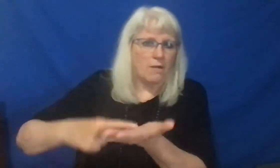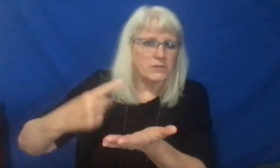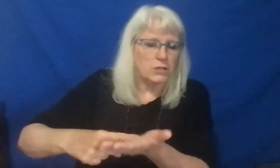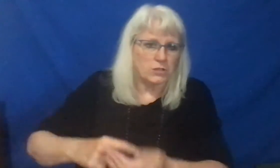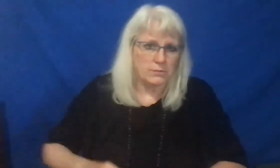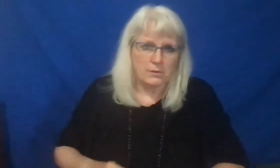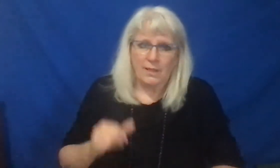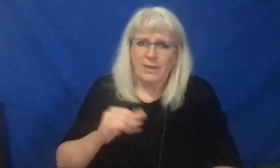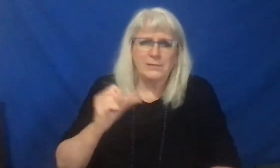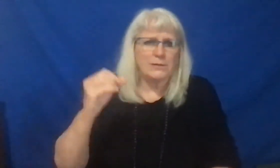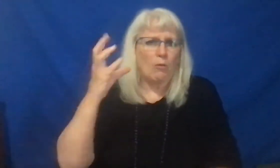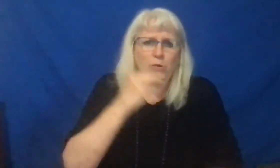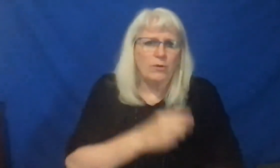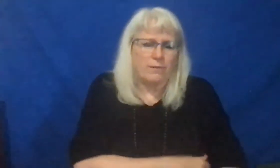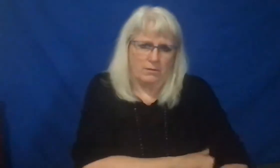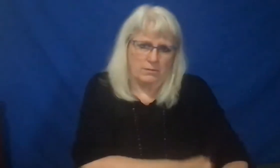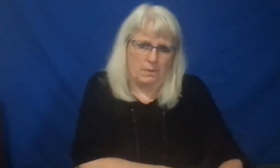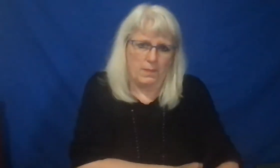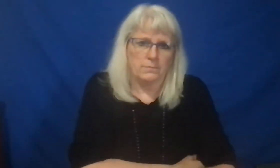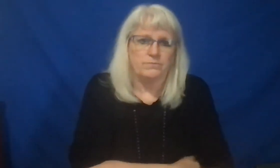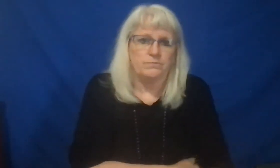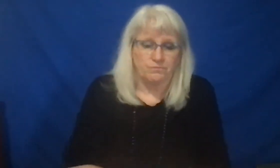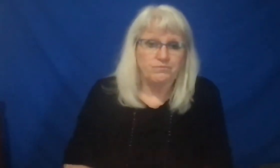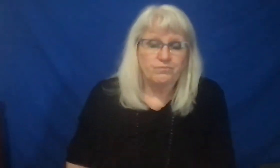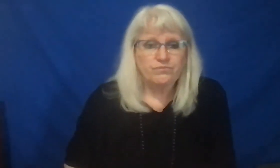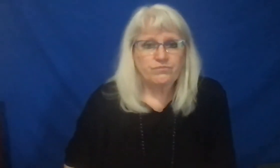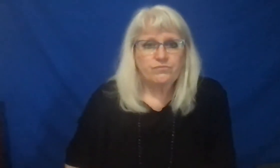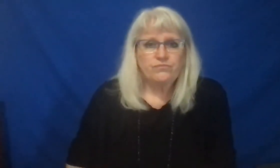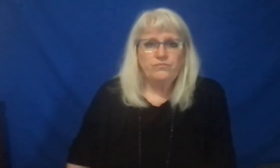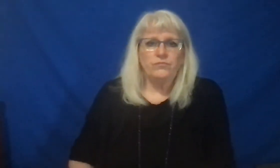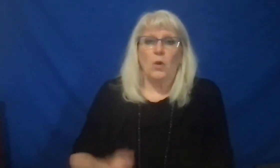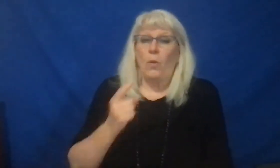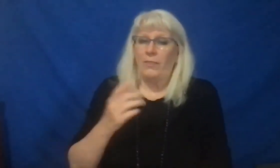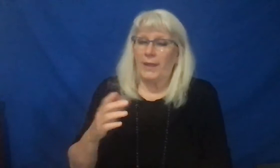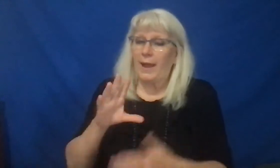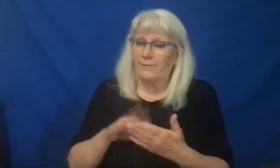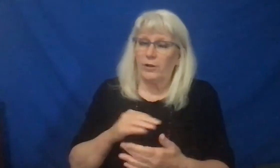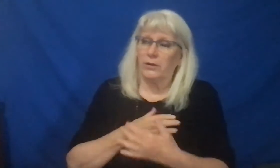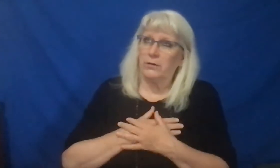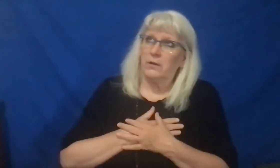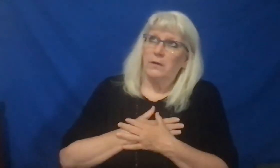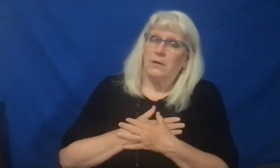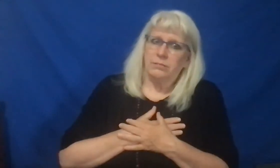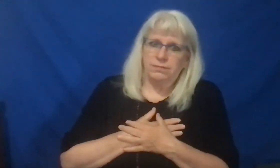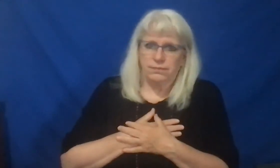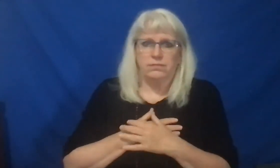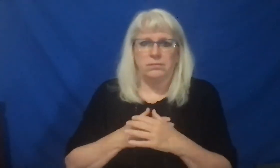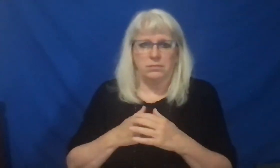beautiful. I think, one of the things that I appreciate and I've learned so much at the, sitting in a